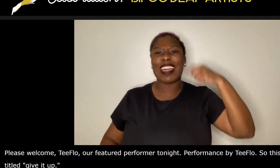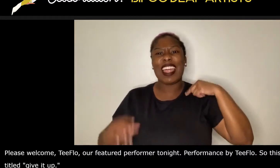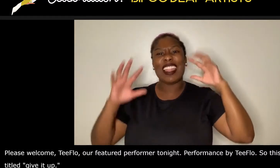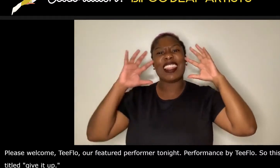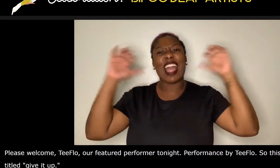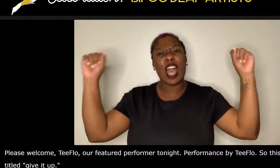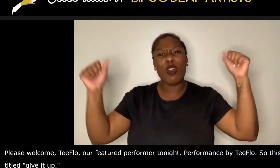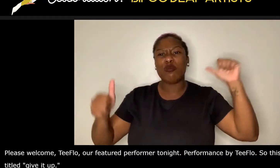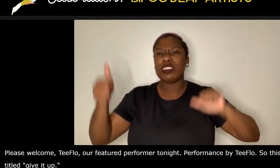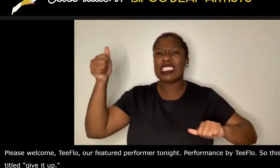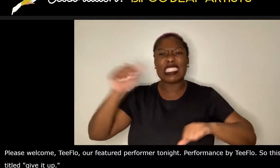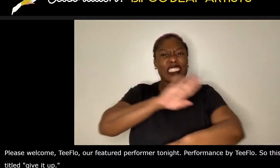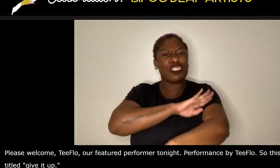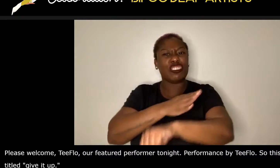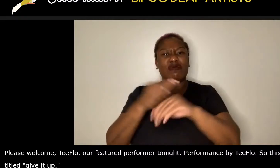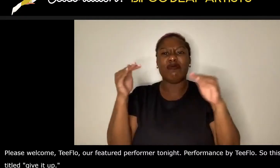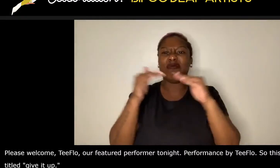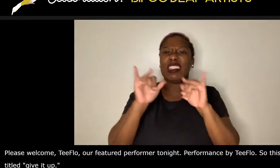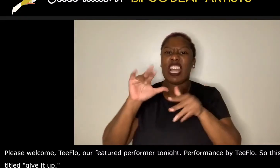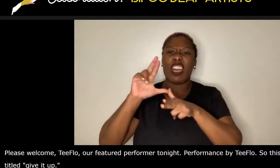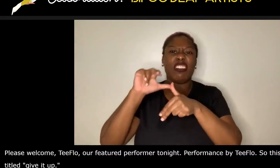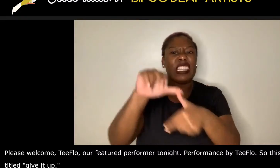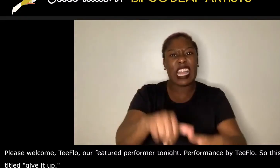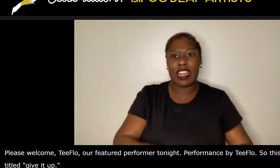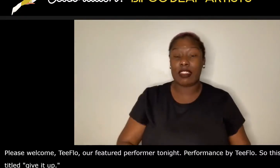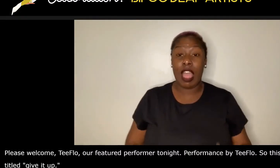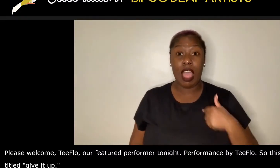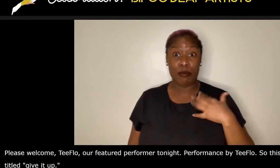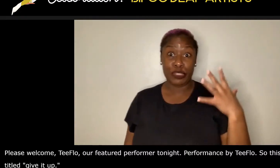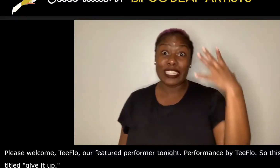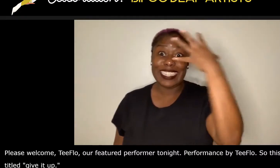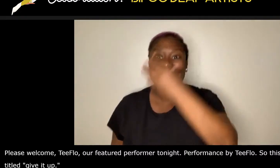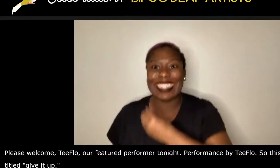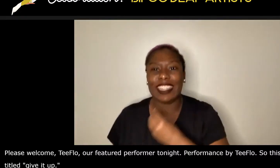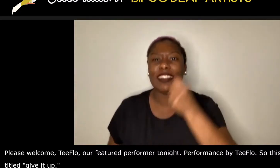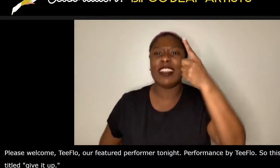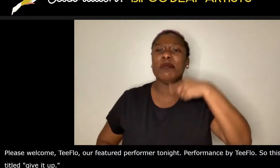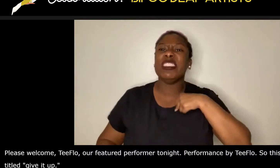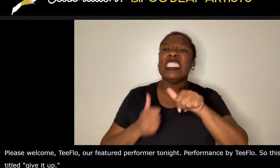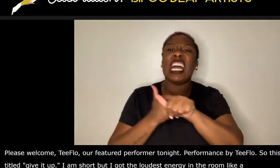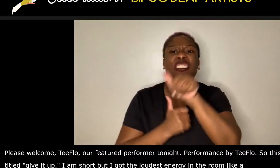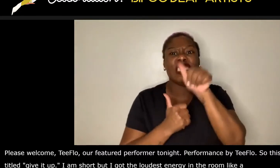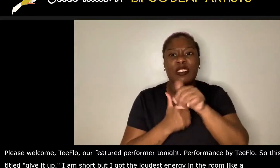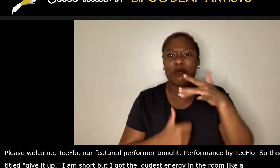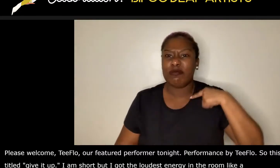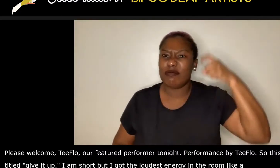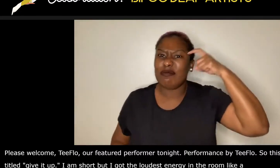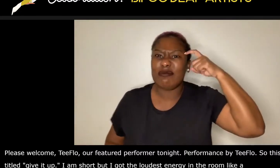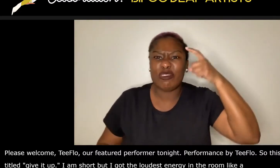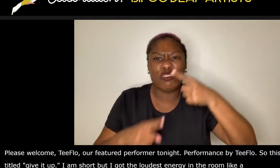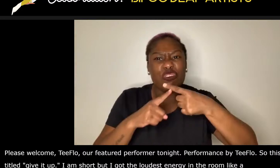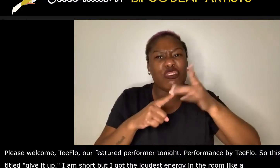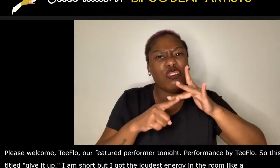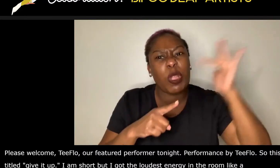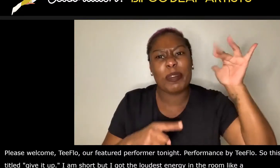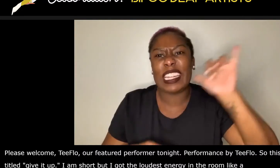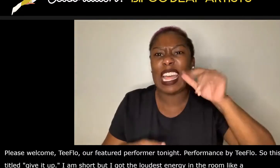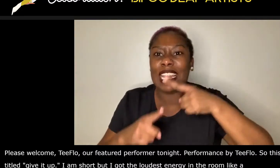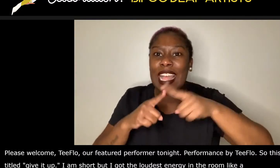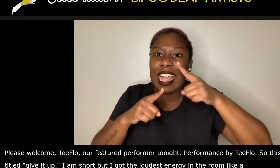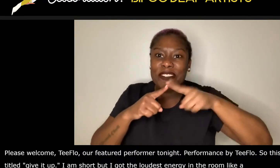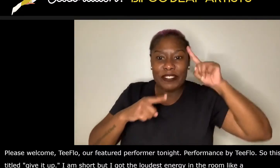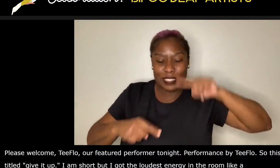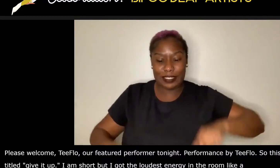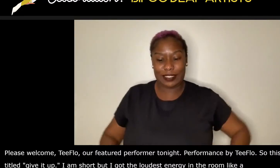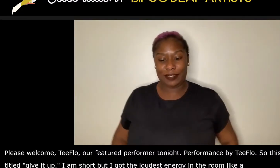I'm short, but I got the loudest energy in the room like a hurricane. Pretty, but